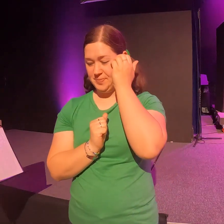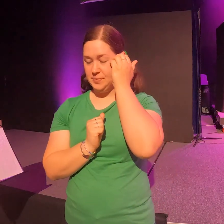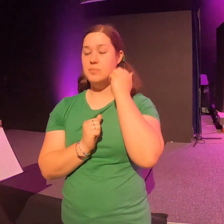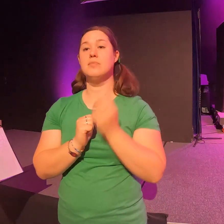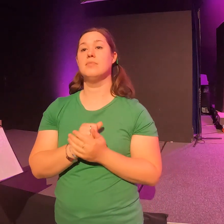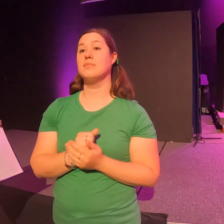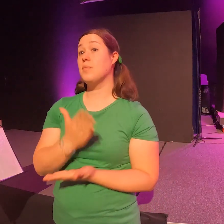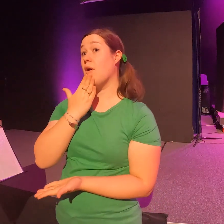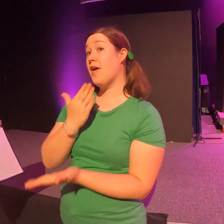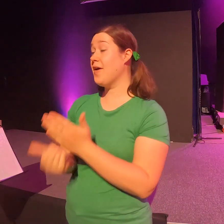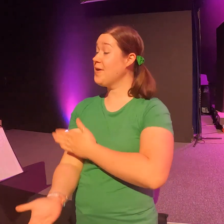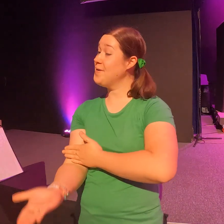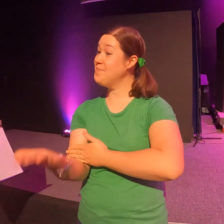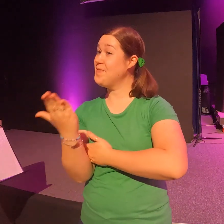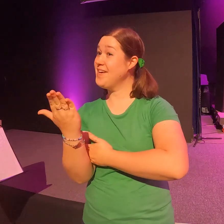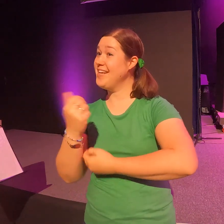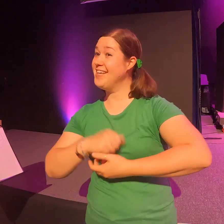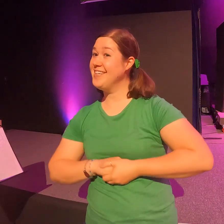Good morning.